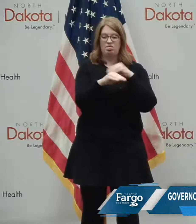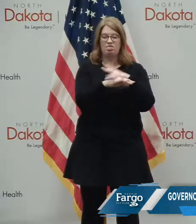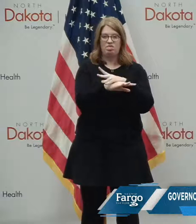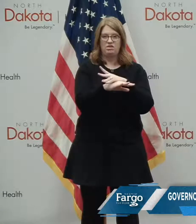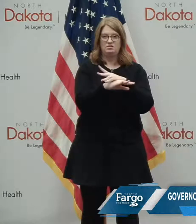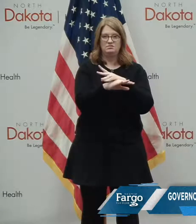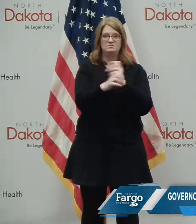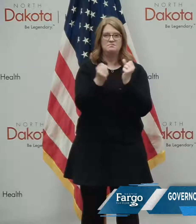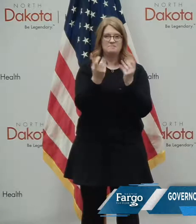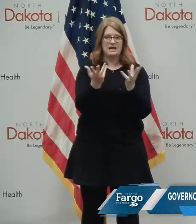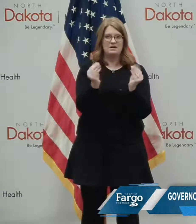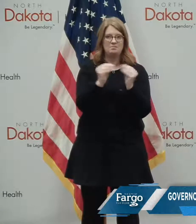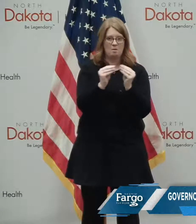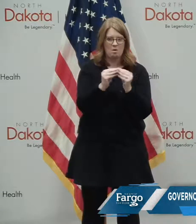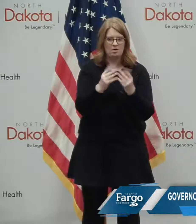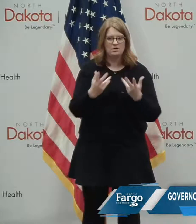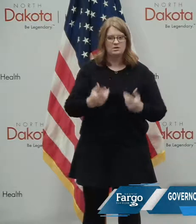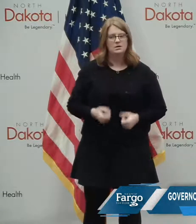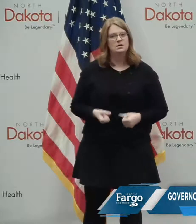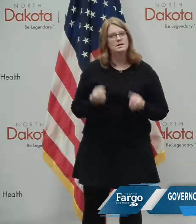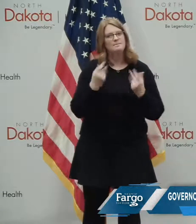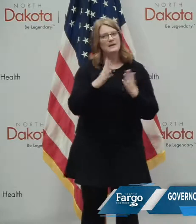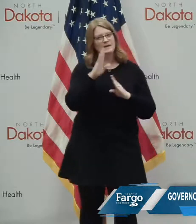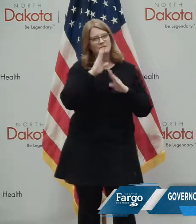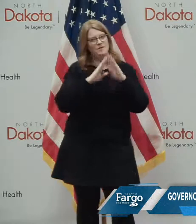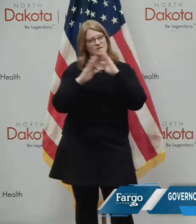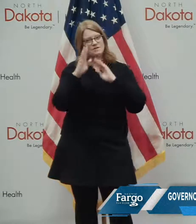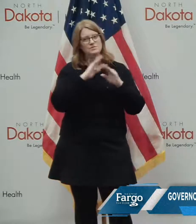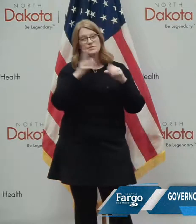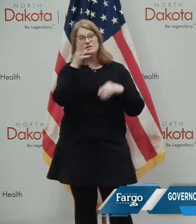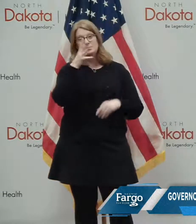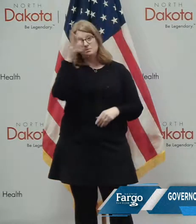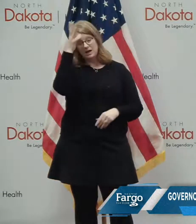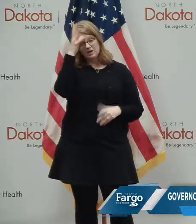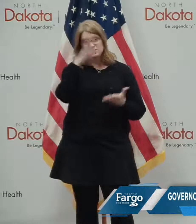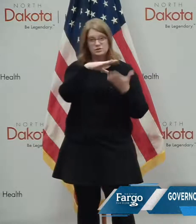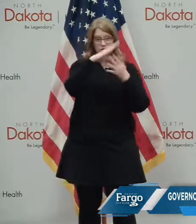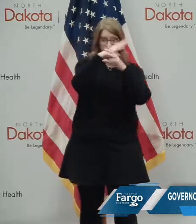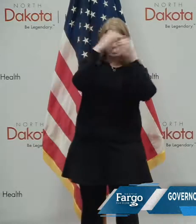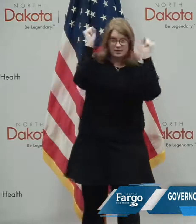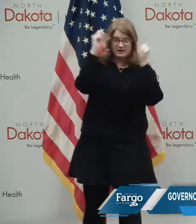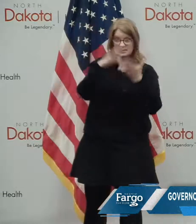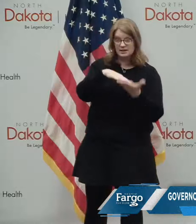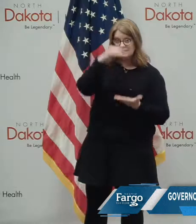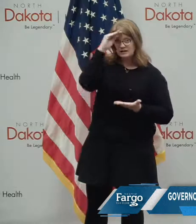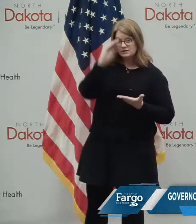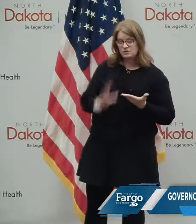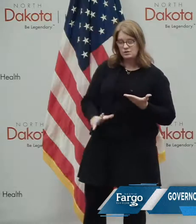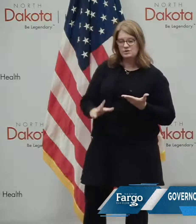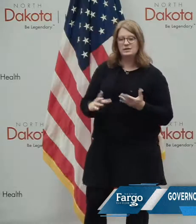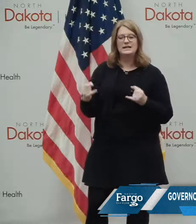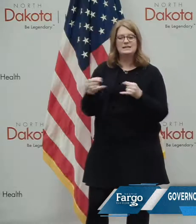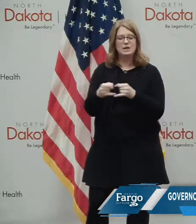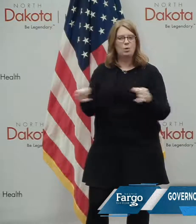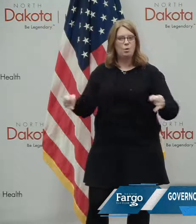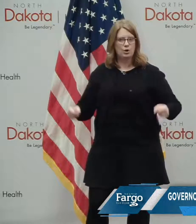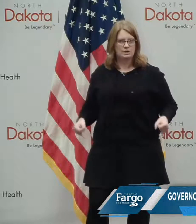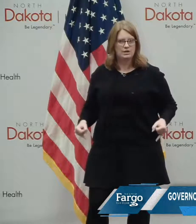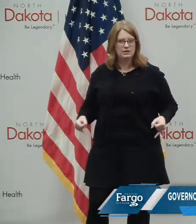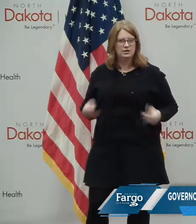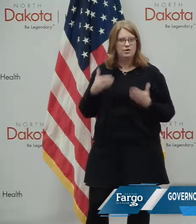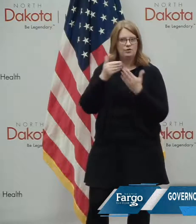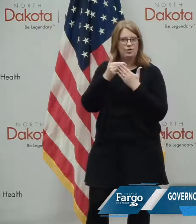the frequent areas of frustration among parents and superintendents and students is the quarantine guidelines for